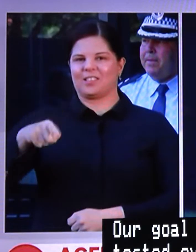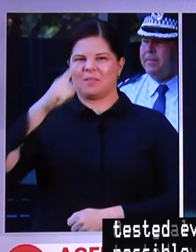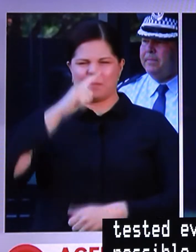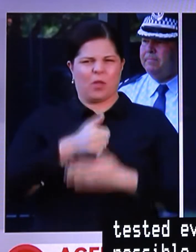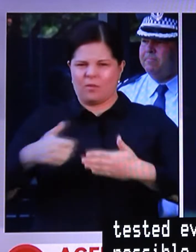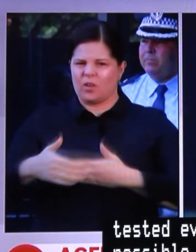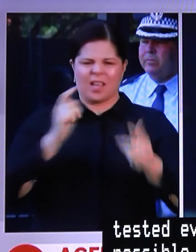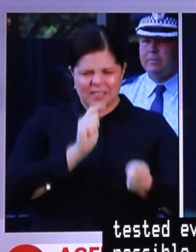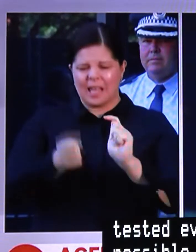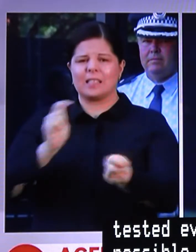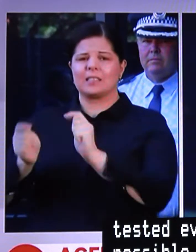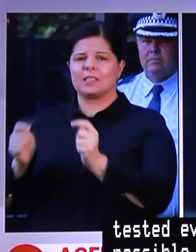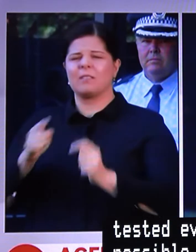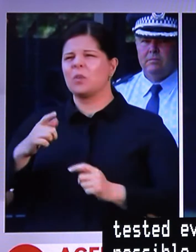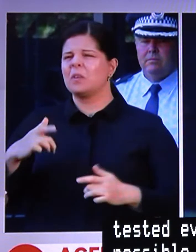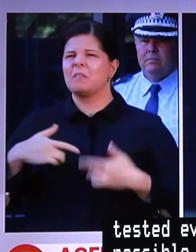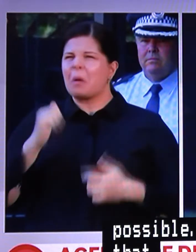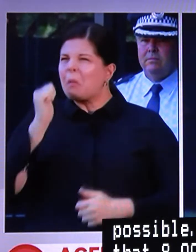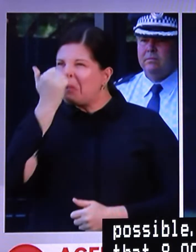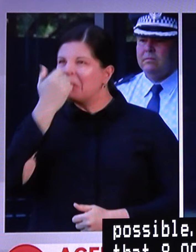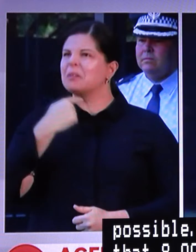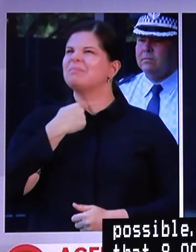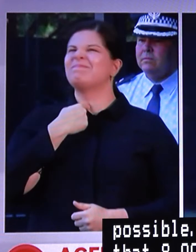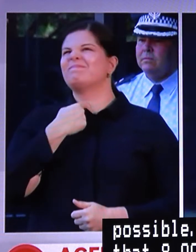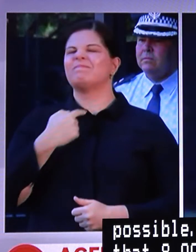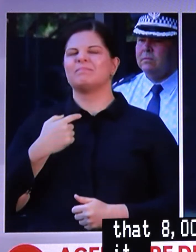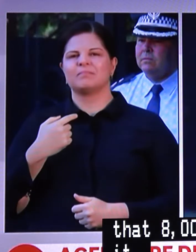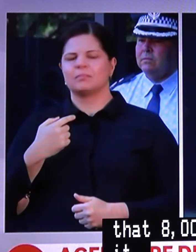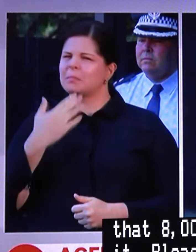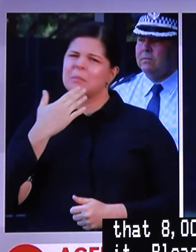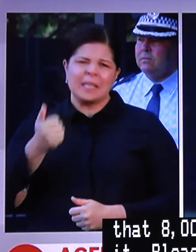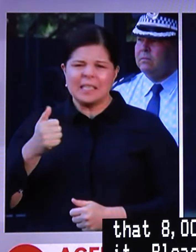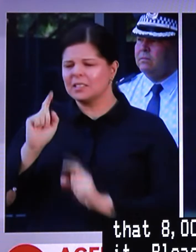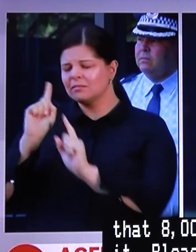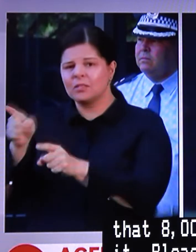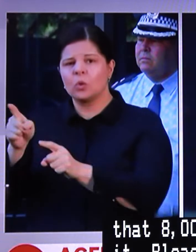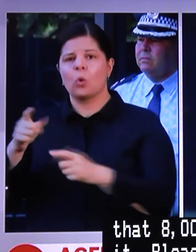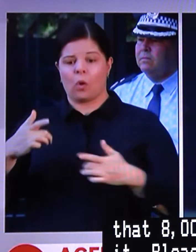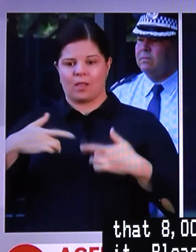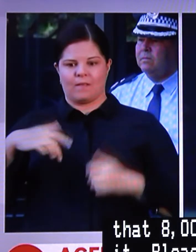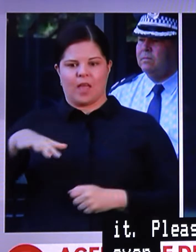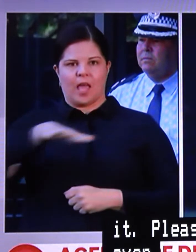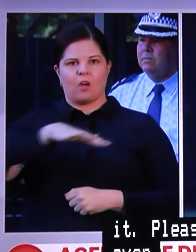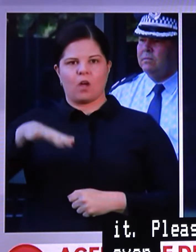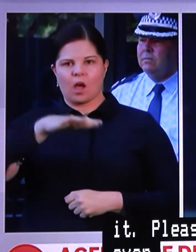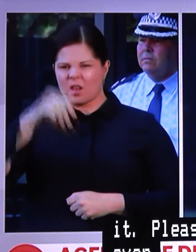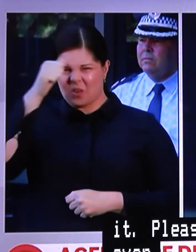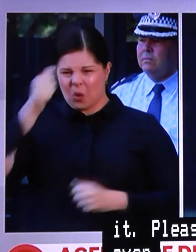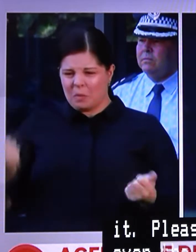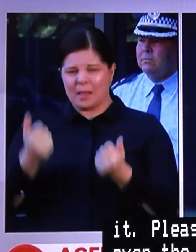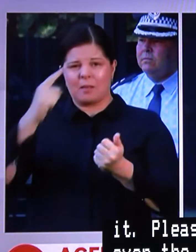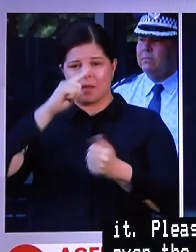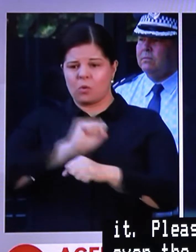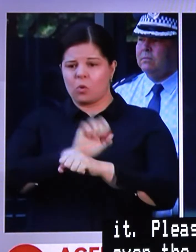So please come forward if you have even the mildest symptoms, if you work with vulnerable communities, you live in a hotspot and you're worried you've been in contact